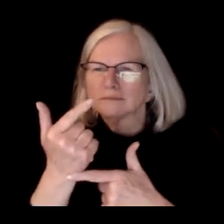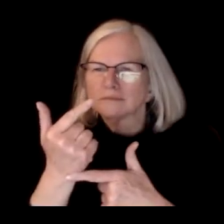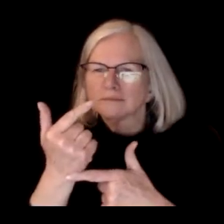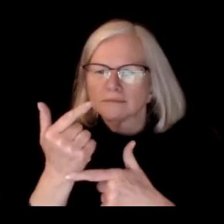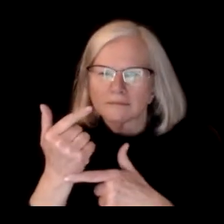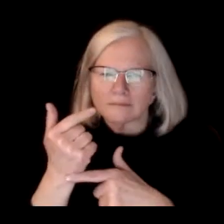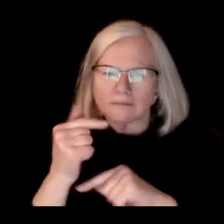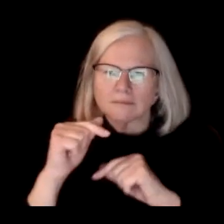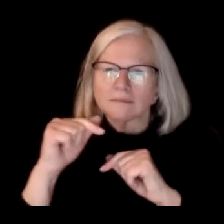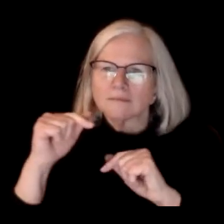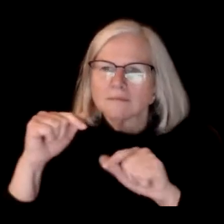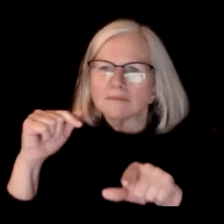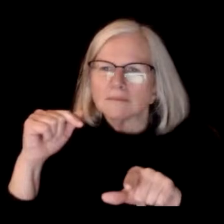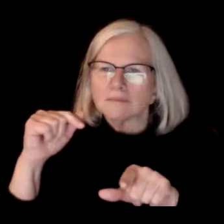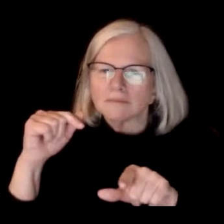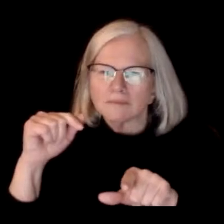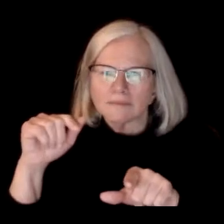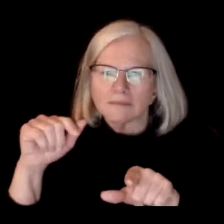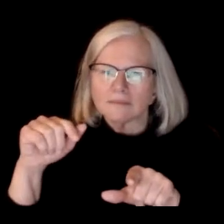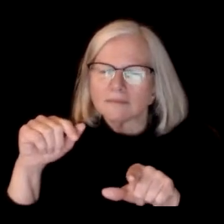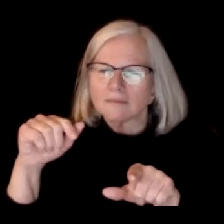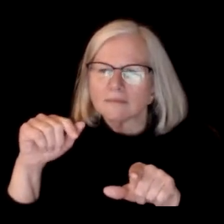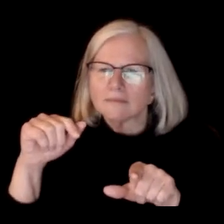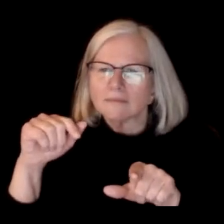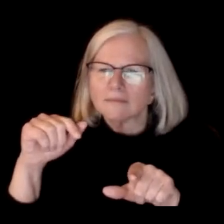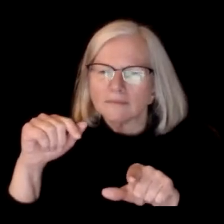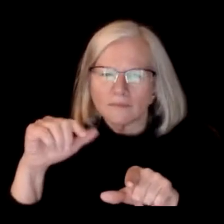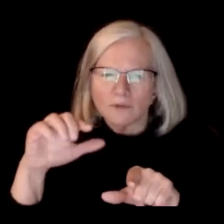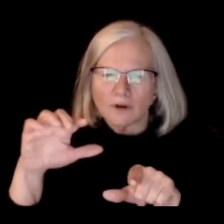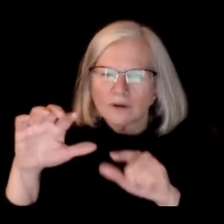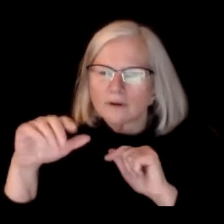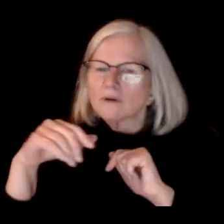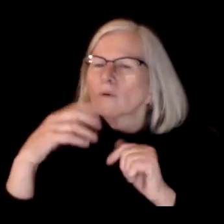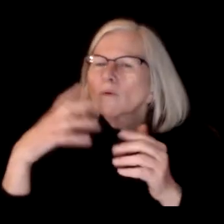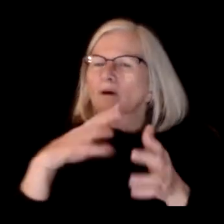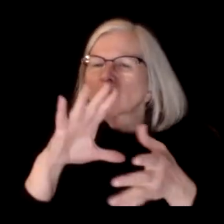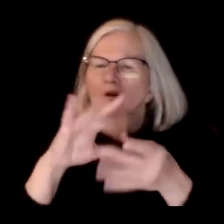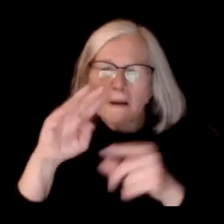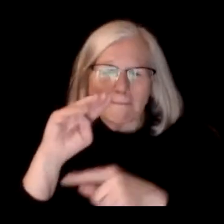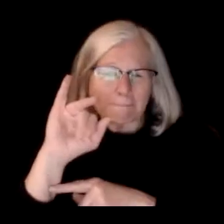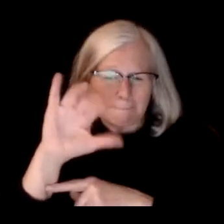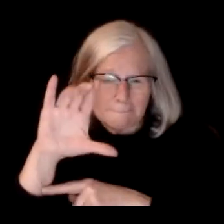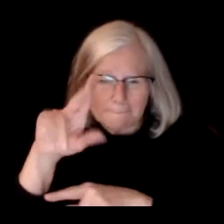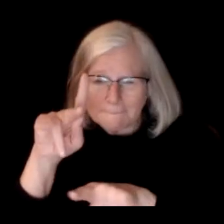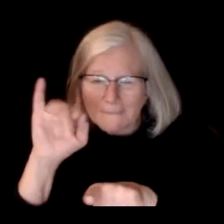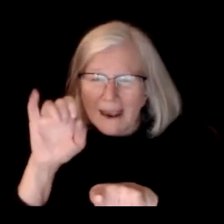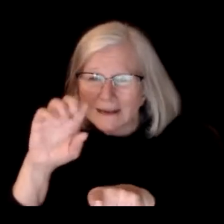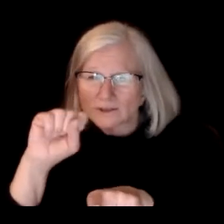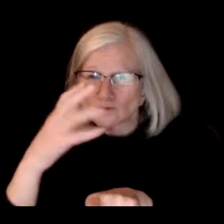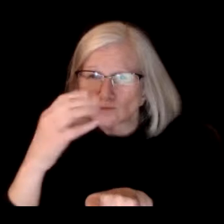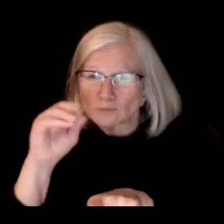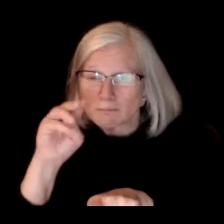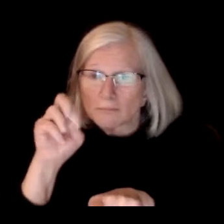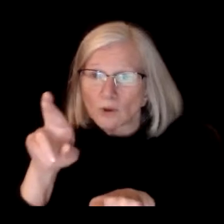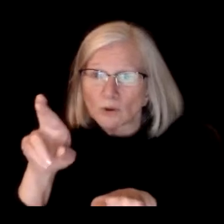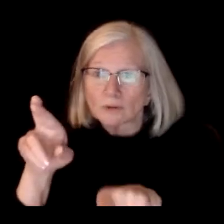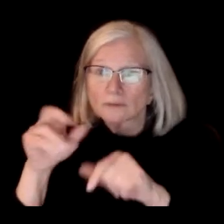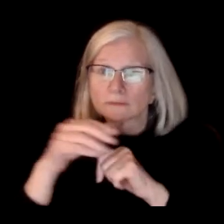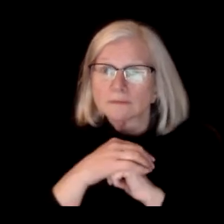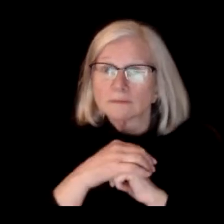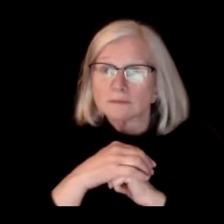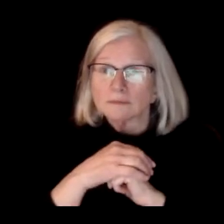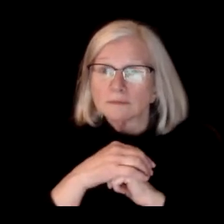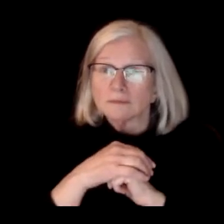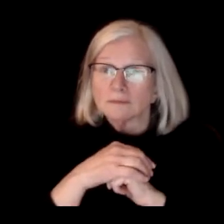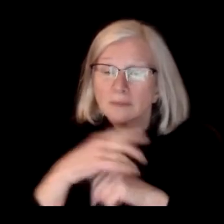Thank you, Dr. Linfield. Before we open it up for questions, I do have one other update that just arrived. Because of the winter weather conditions across much